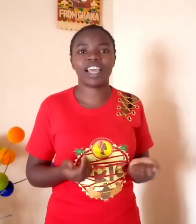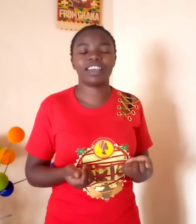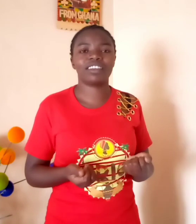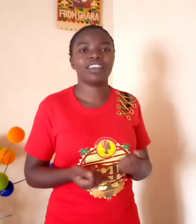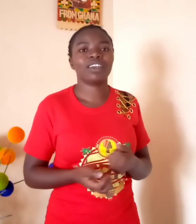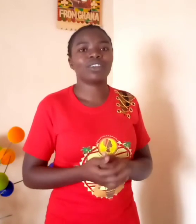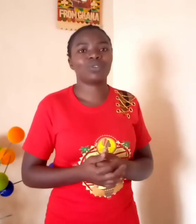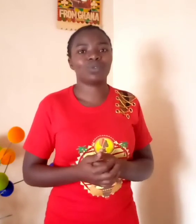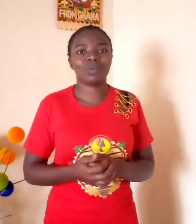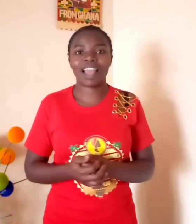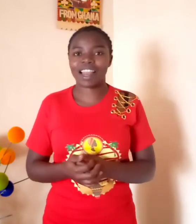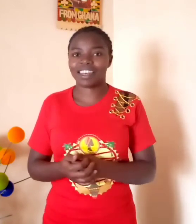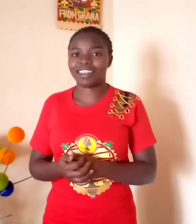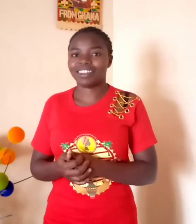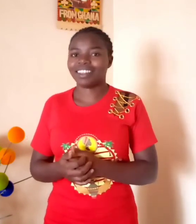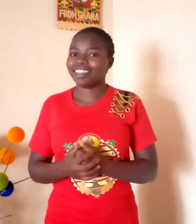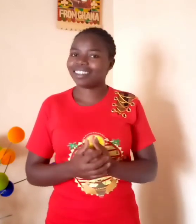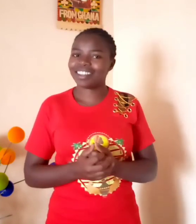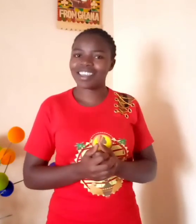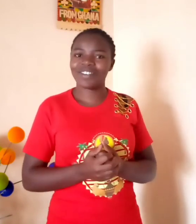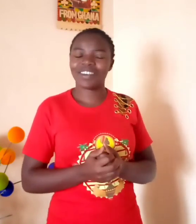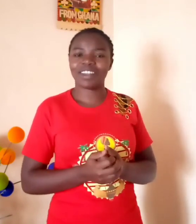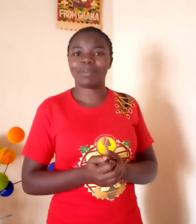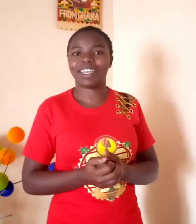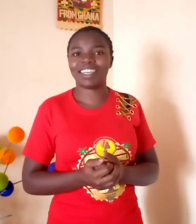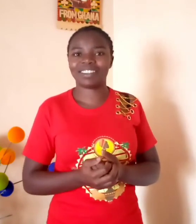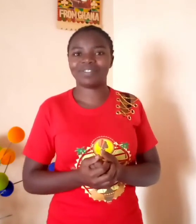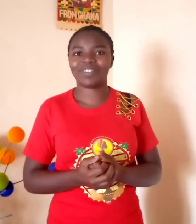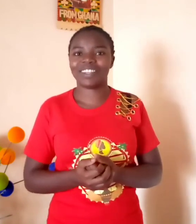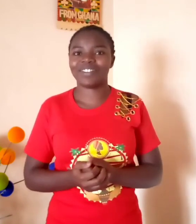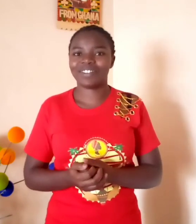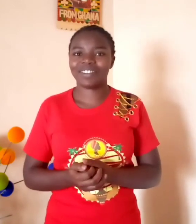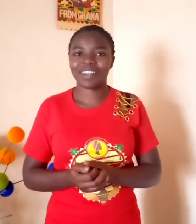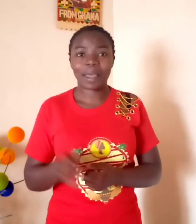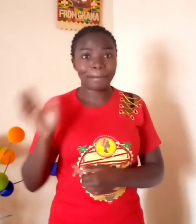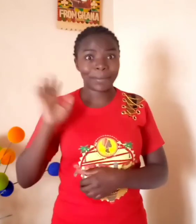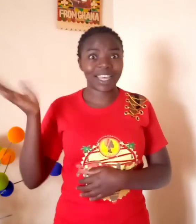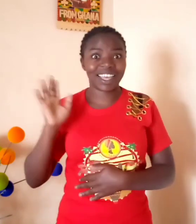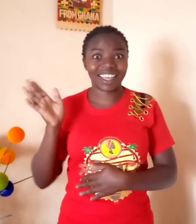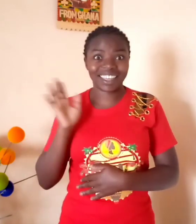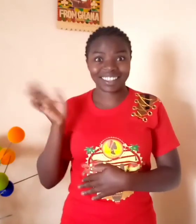like to learn. See you in my next video. Bye.